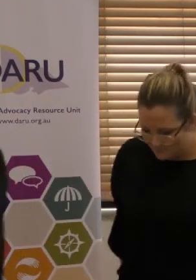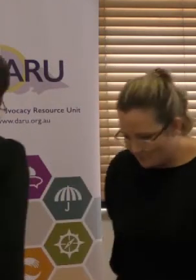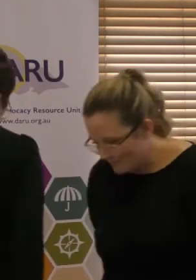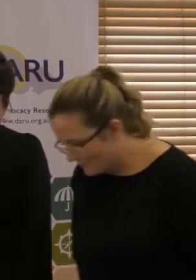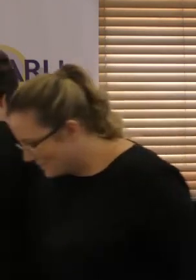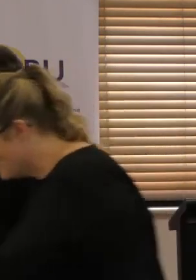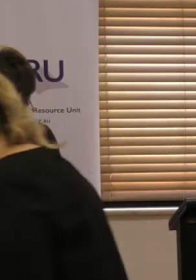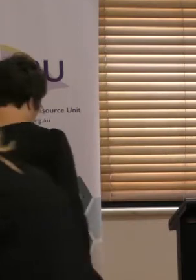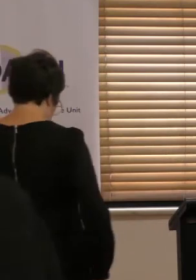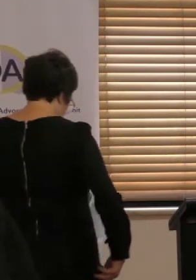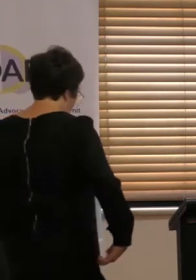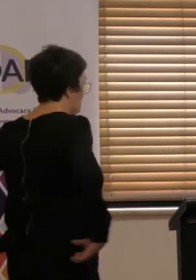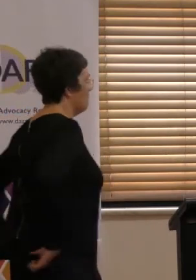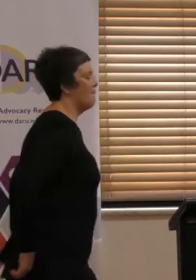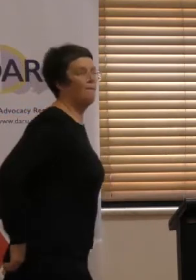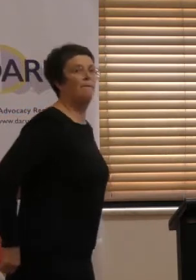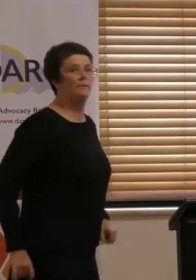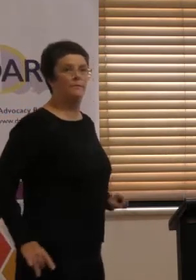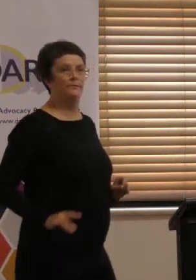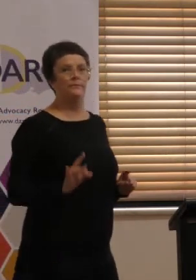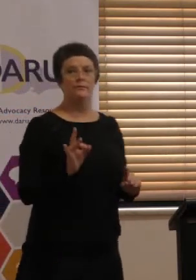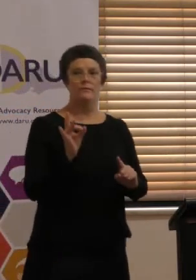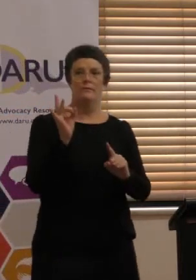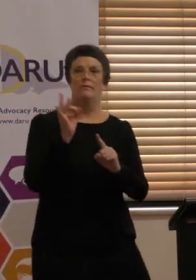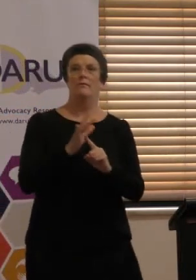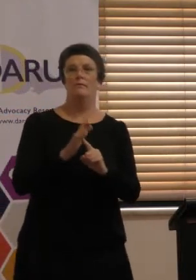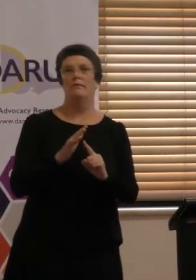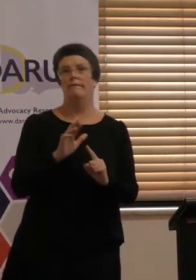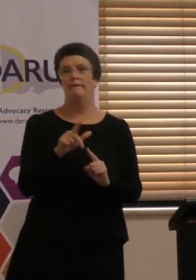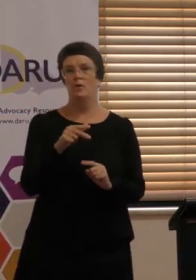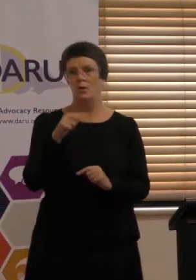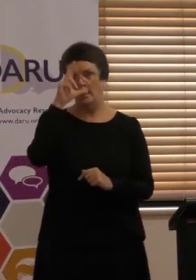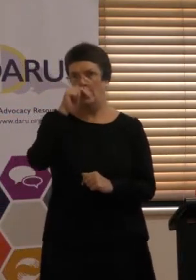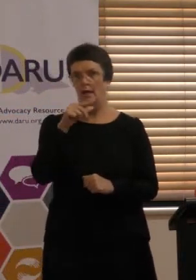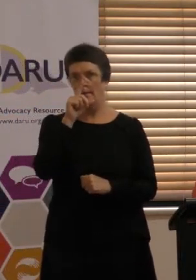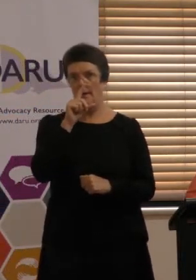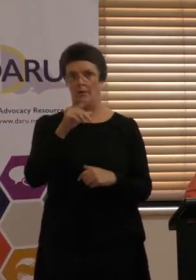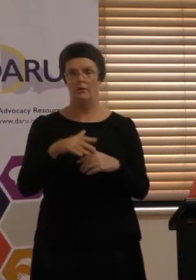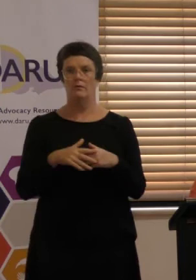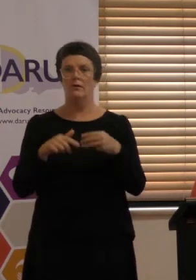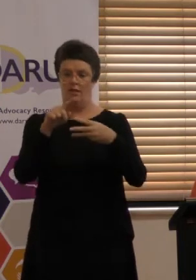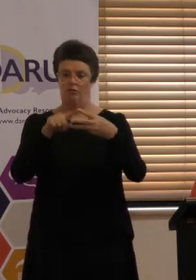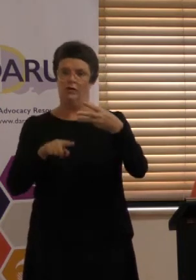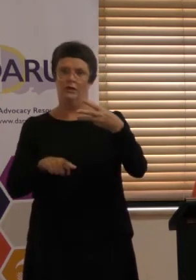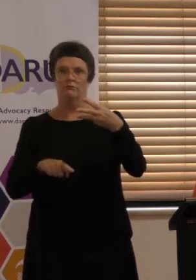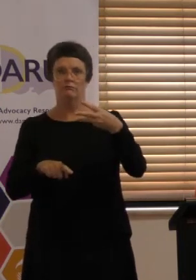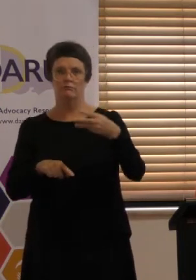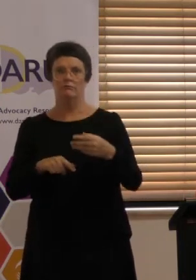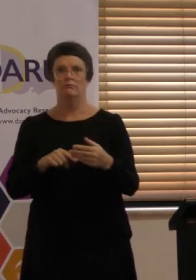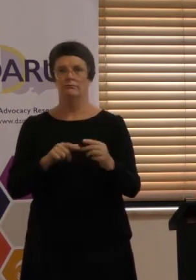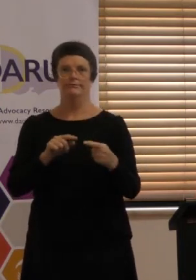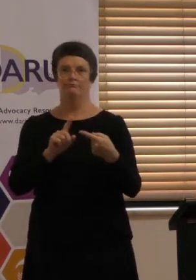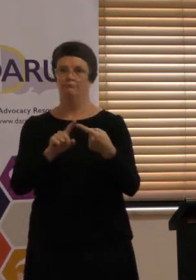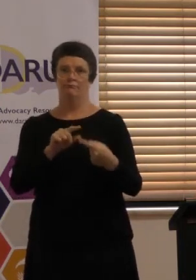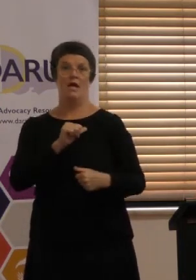So the key issues for young people are three things, really.